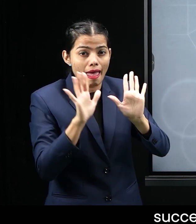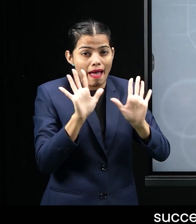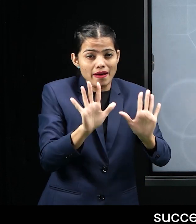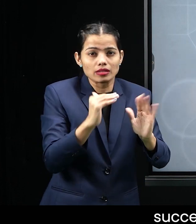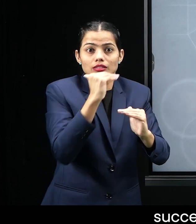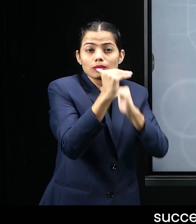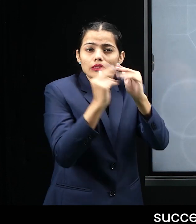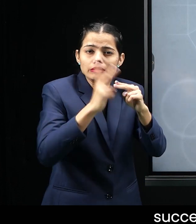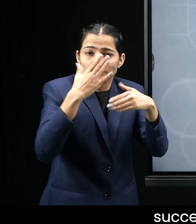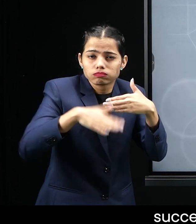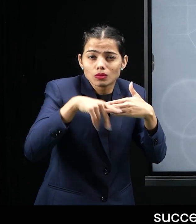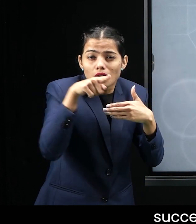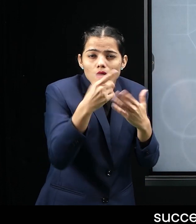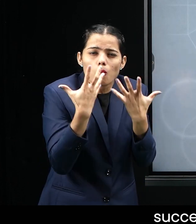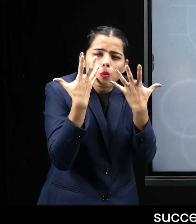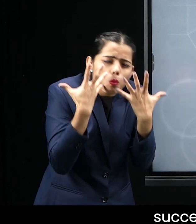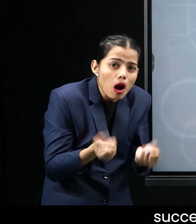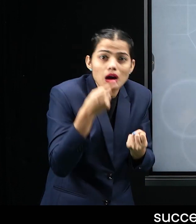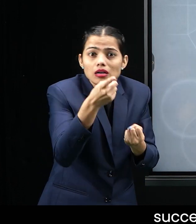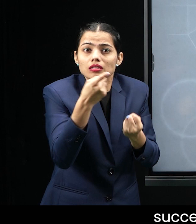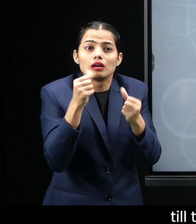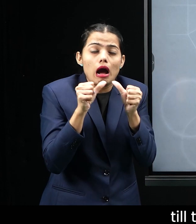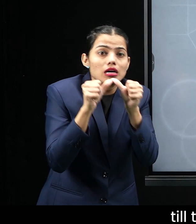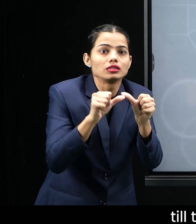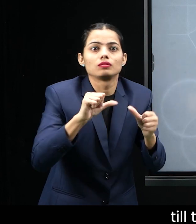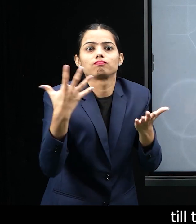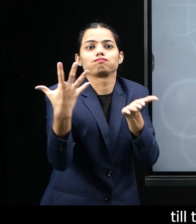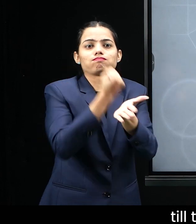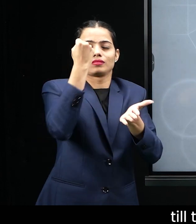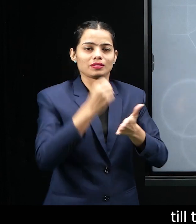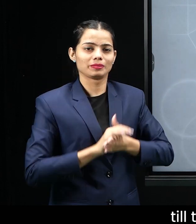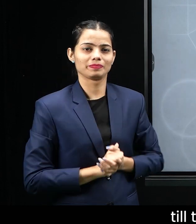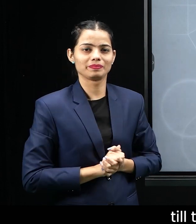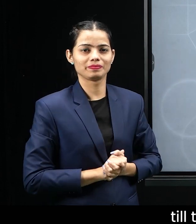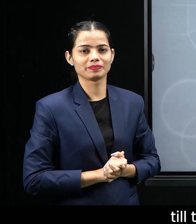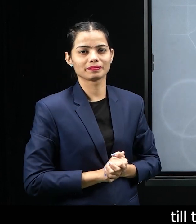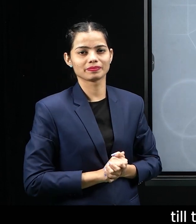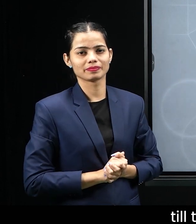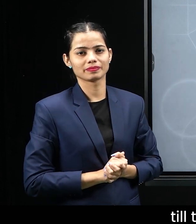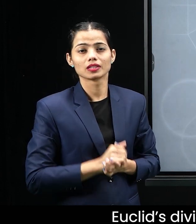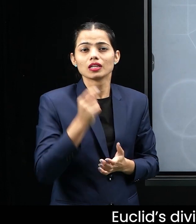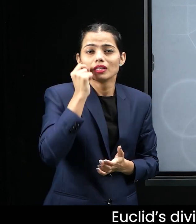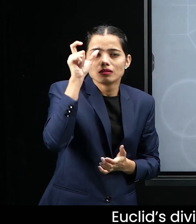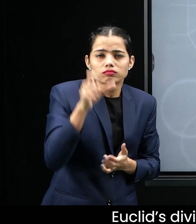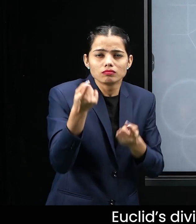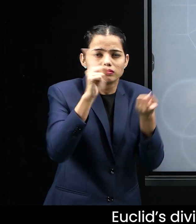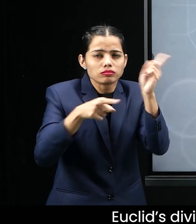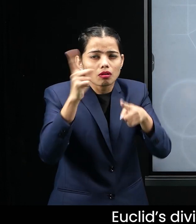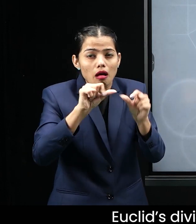successively the result of earlier steps till the desired answer is obtained. Euclid's